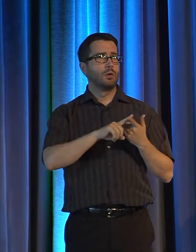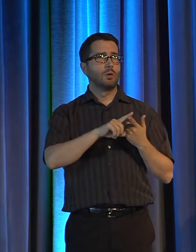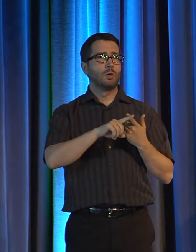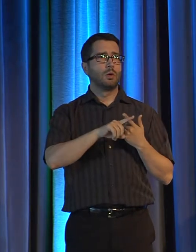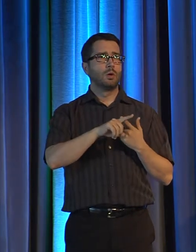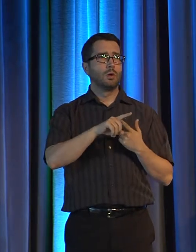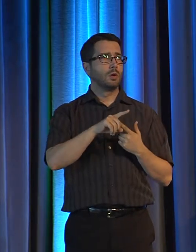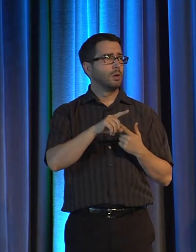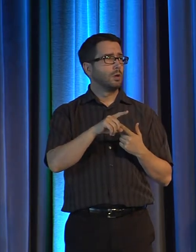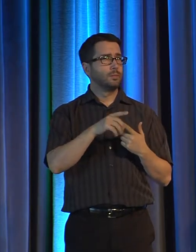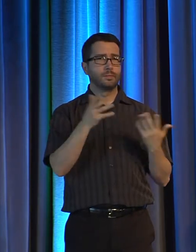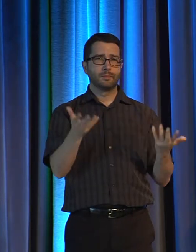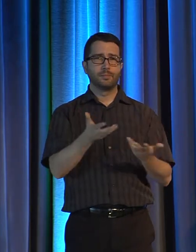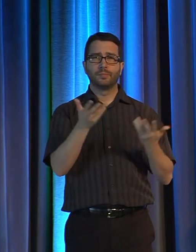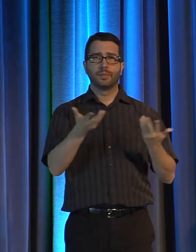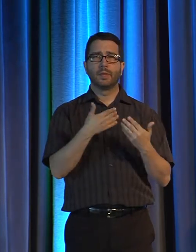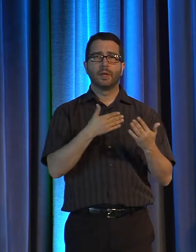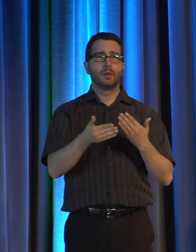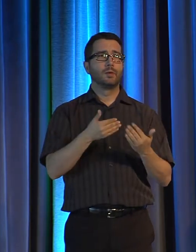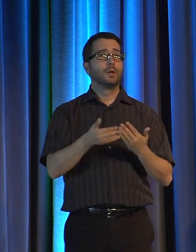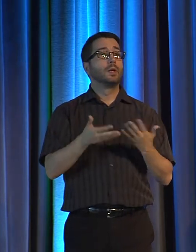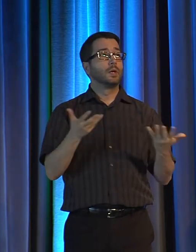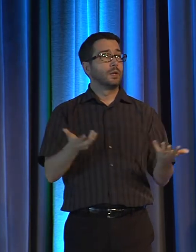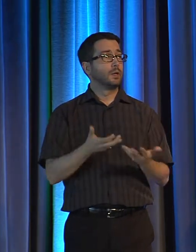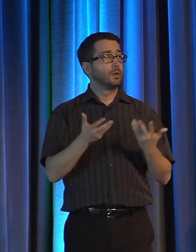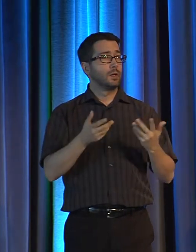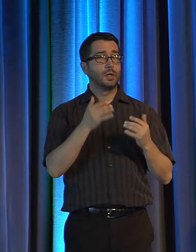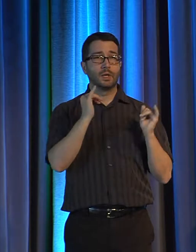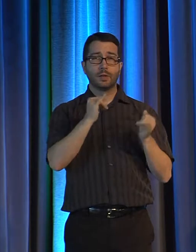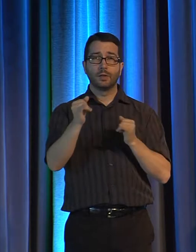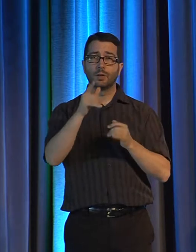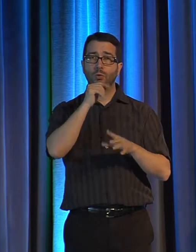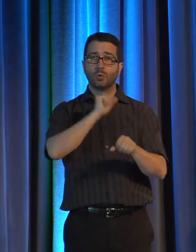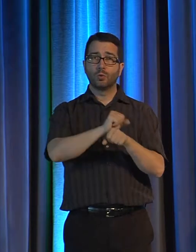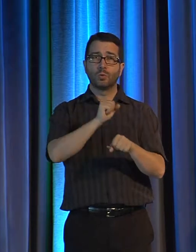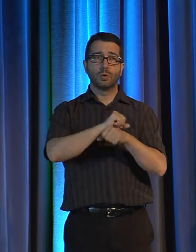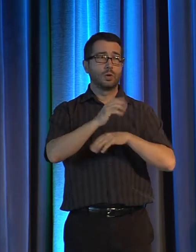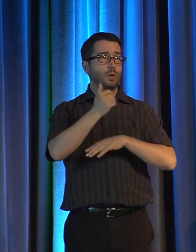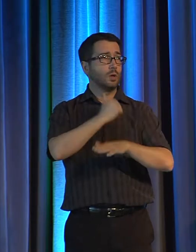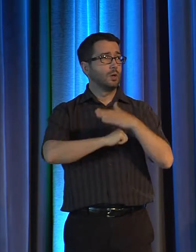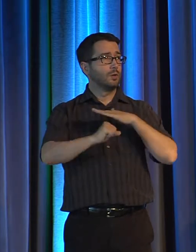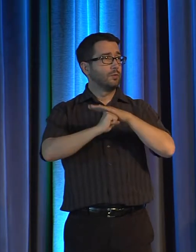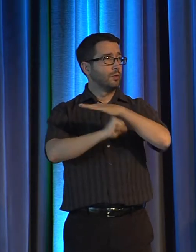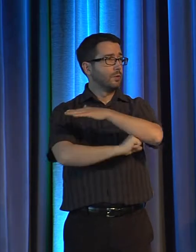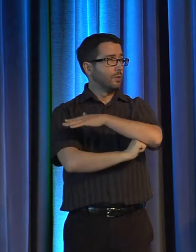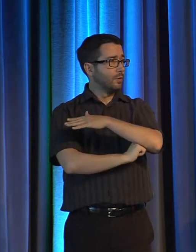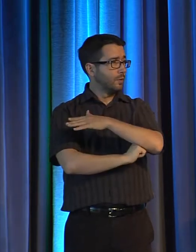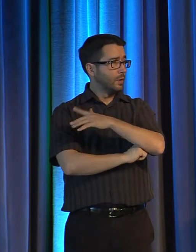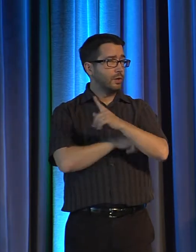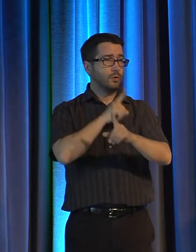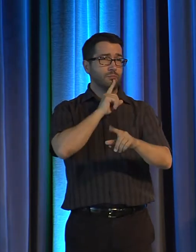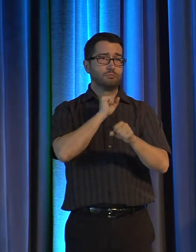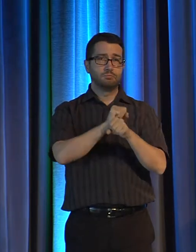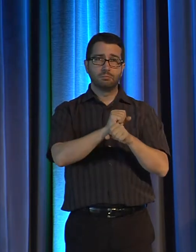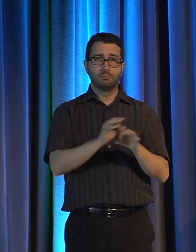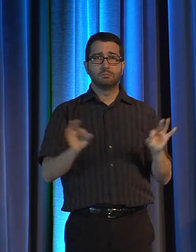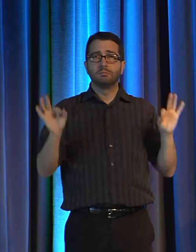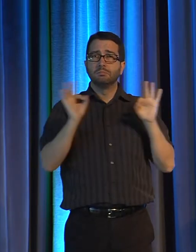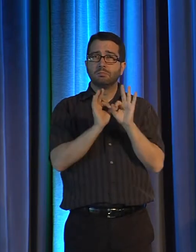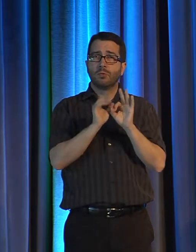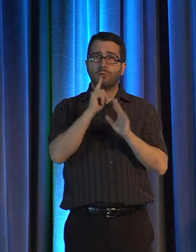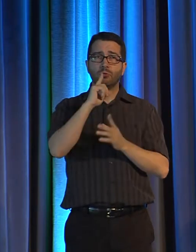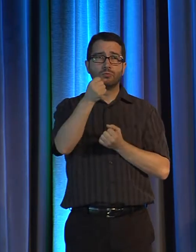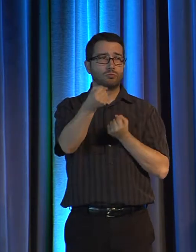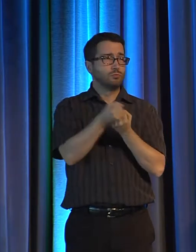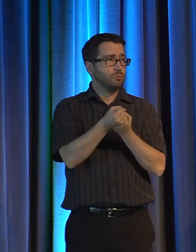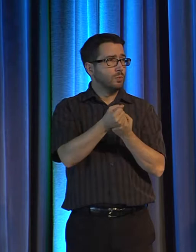Bill Bean, somewhere here earlier today, individuals who work with our foundations, so critical to the support of our